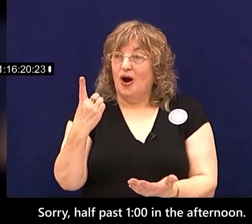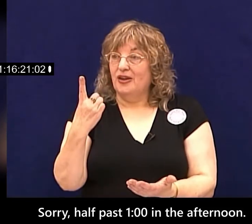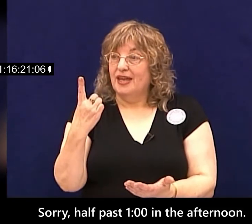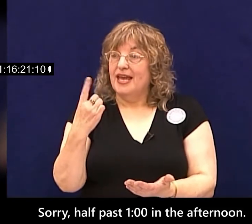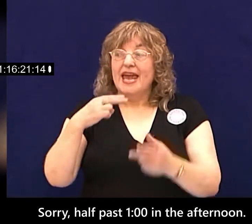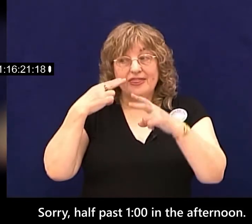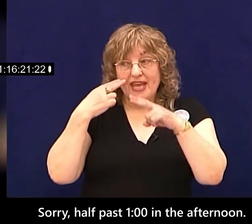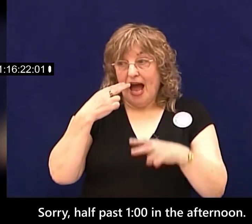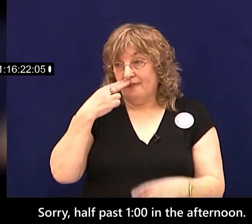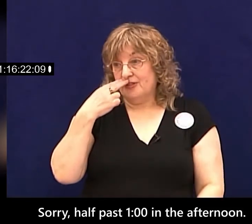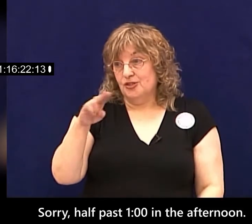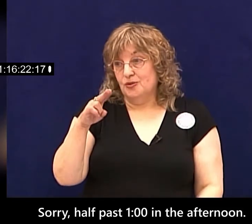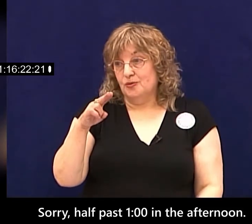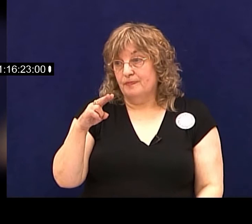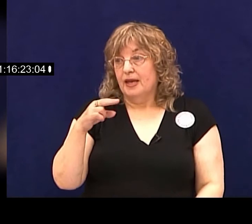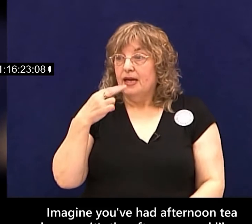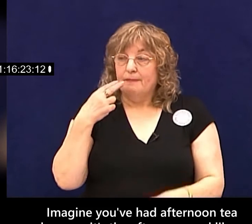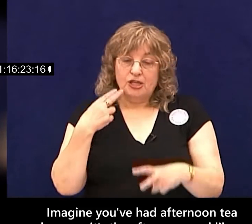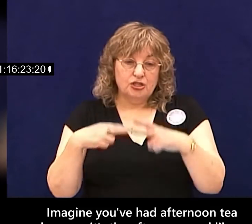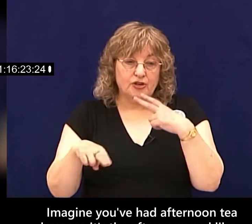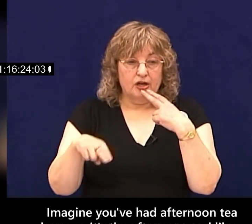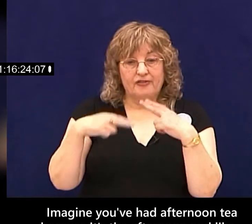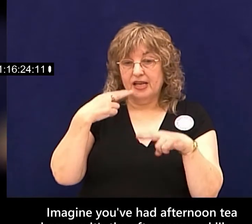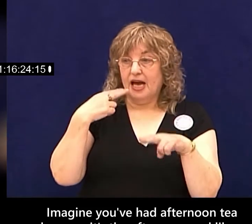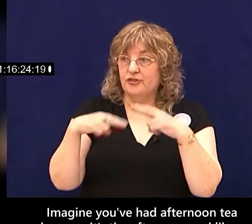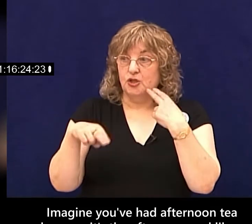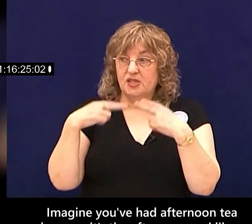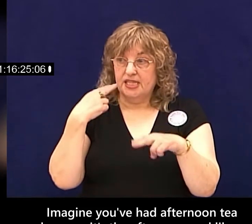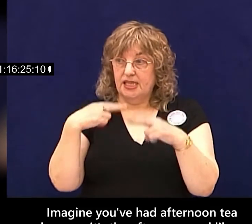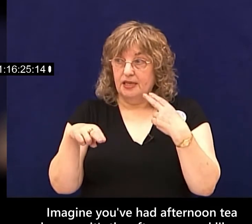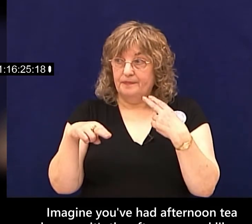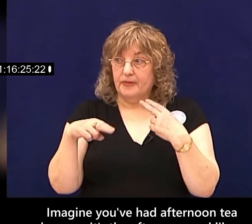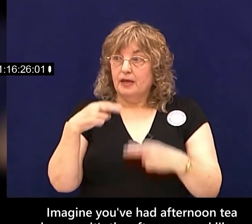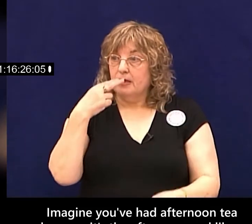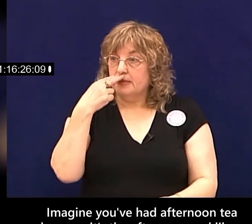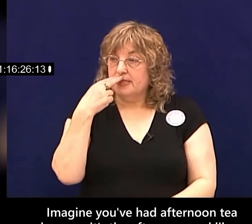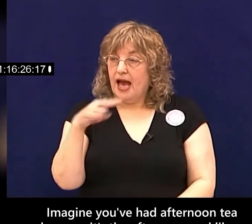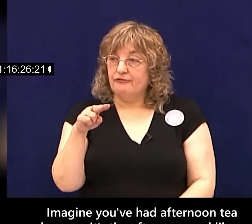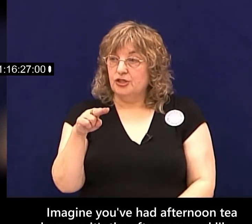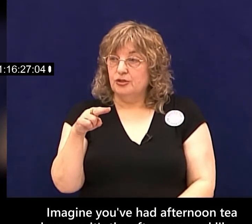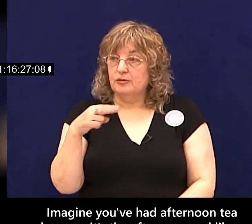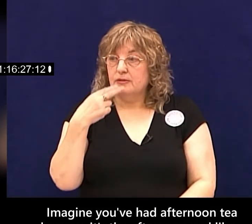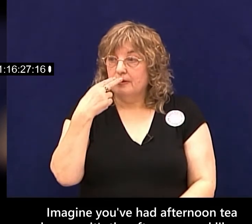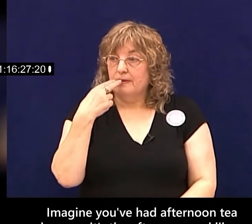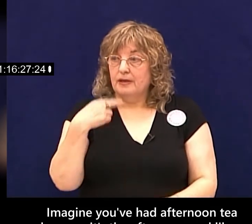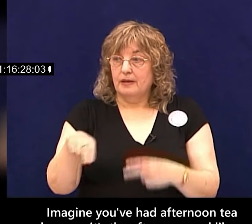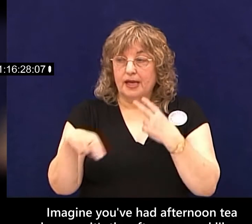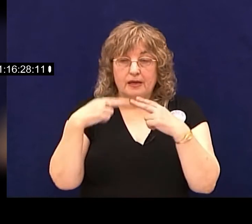1:30 in the afternoon. Imagine you've had afternoon tea, because it's the afternoon, like you're